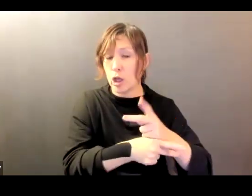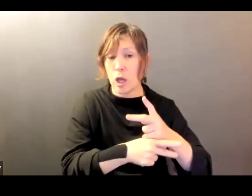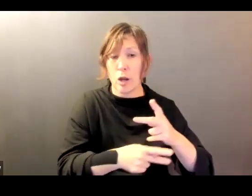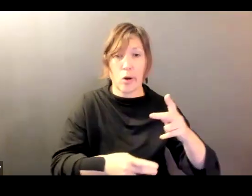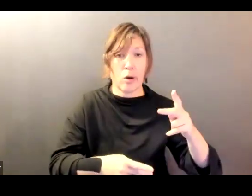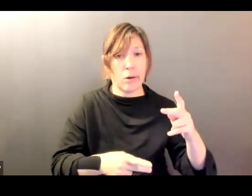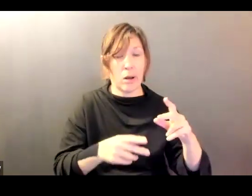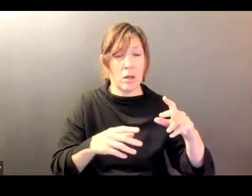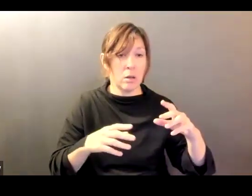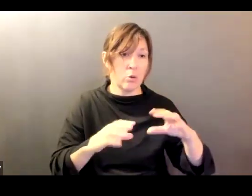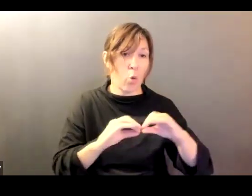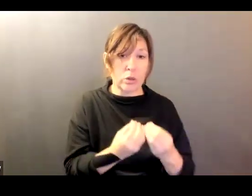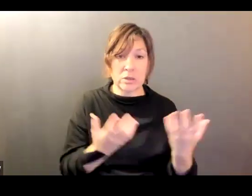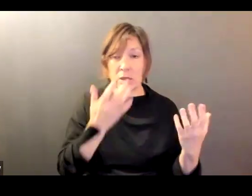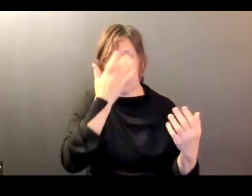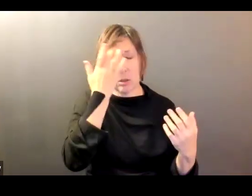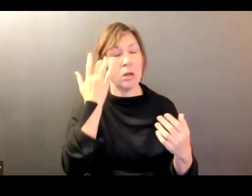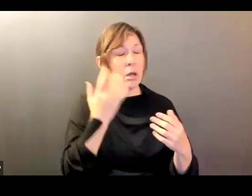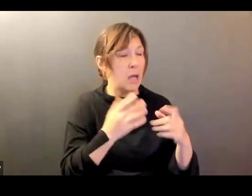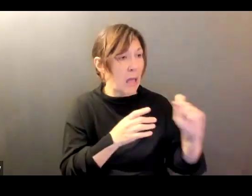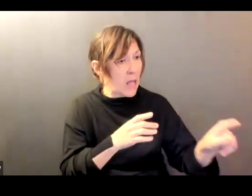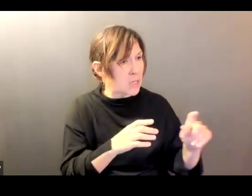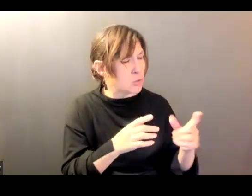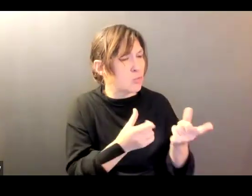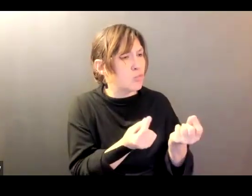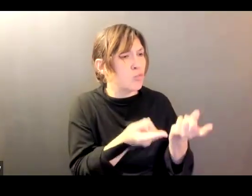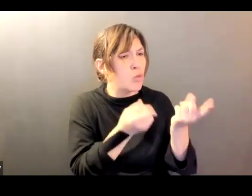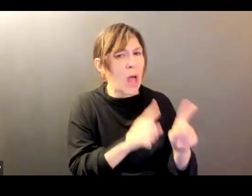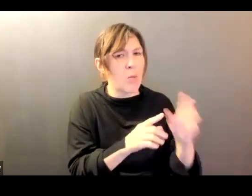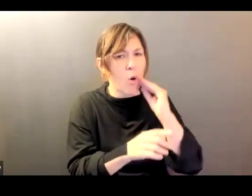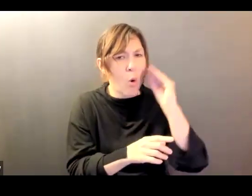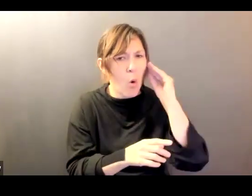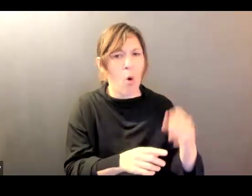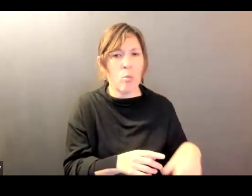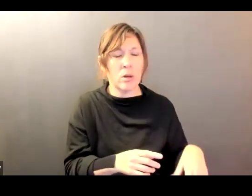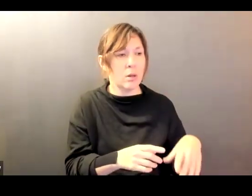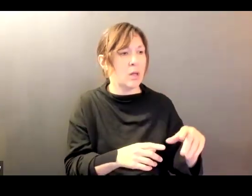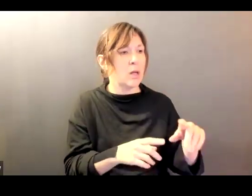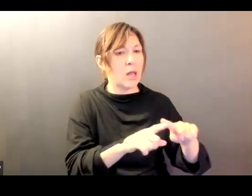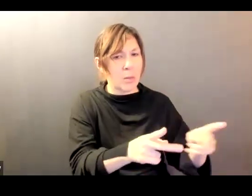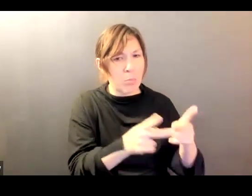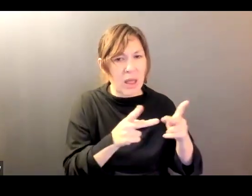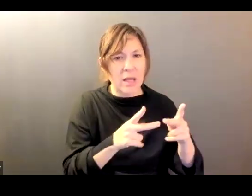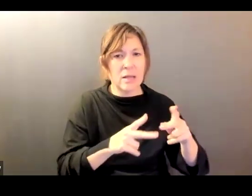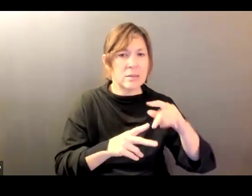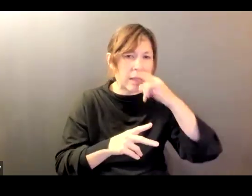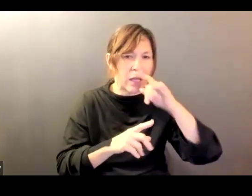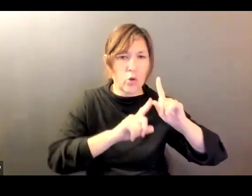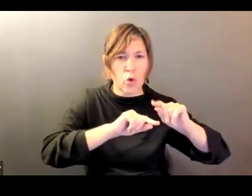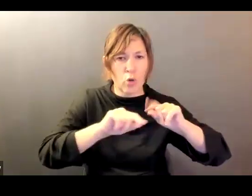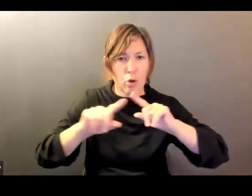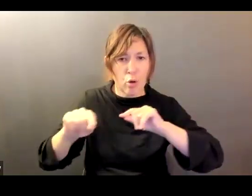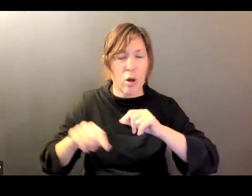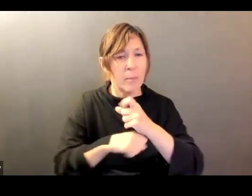they're doing, how it's working in the home, how it's working in all of the natural environments that we see young kids in, to make sure that